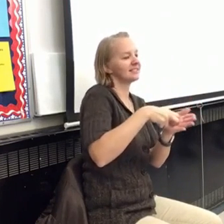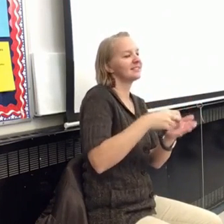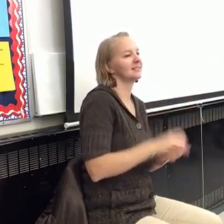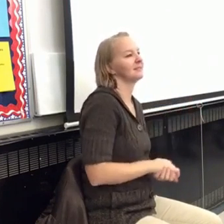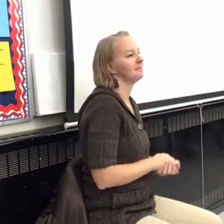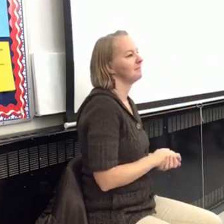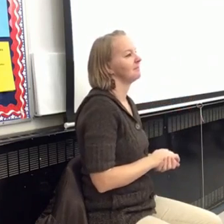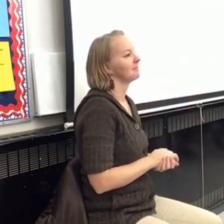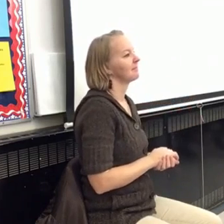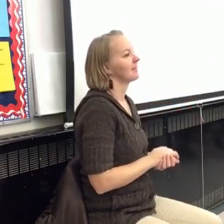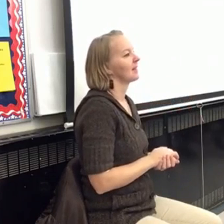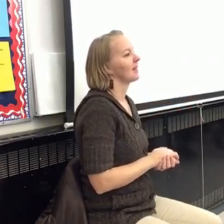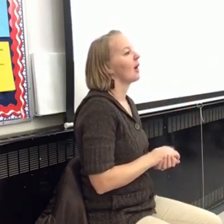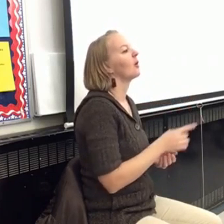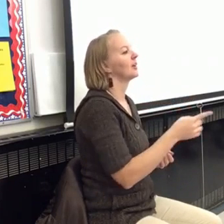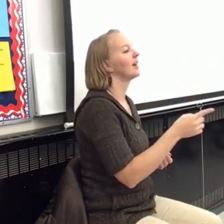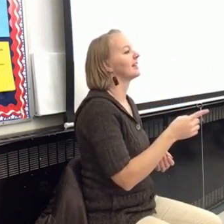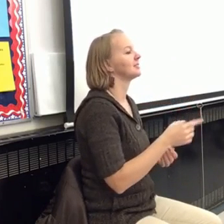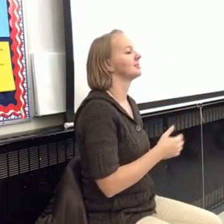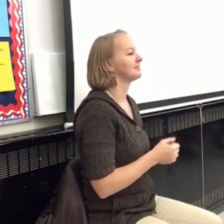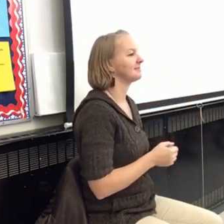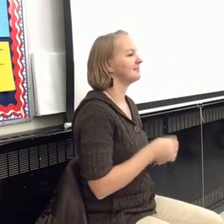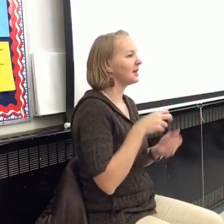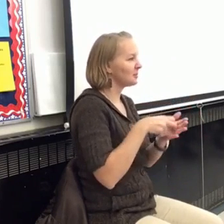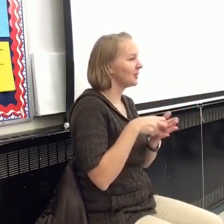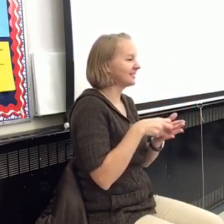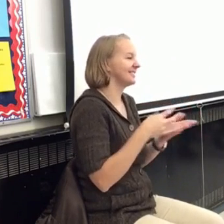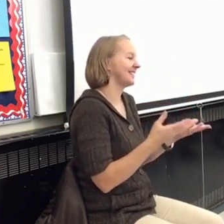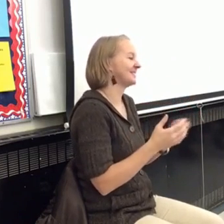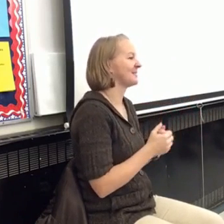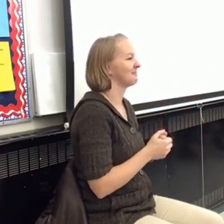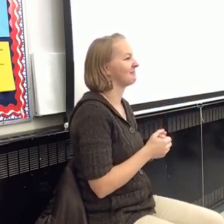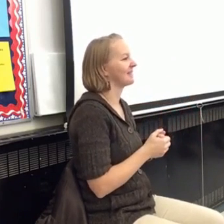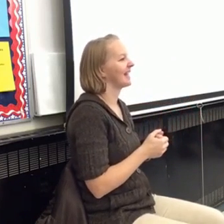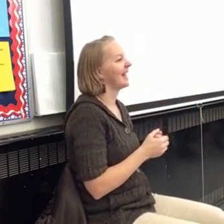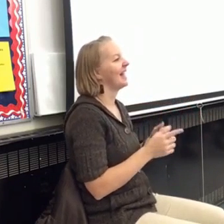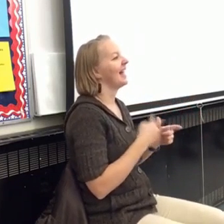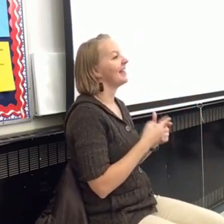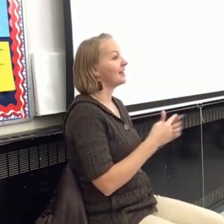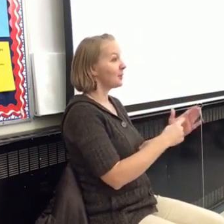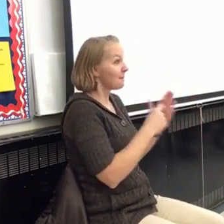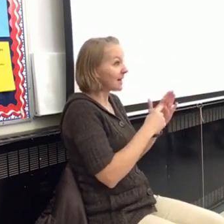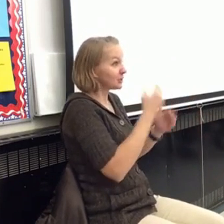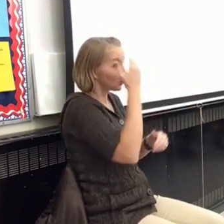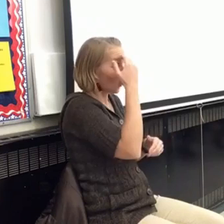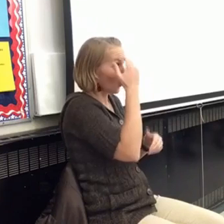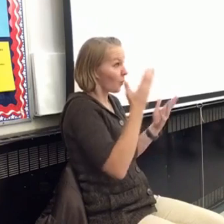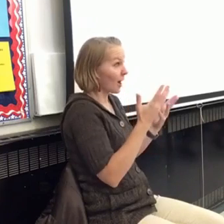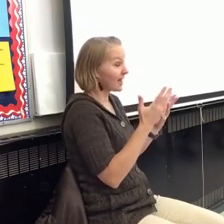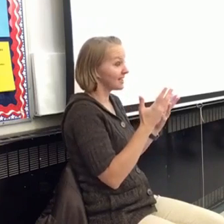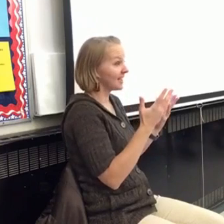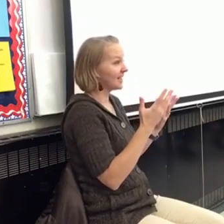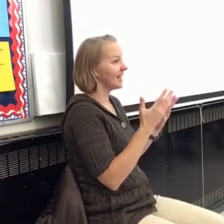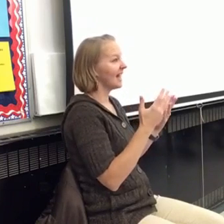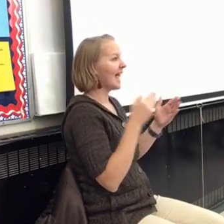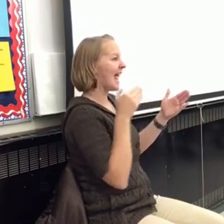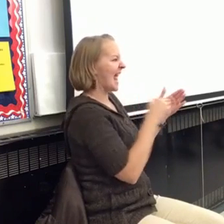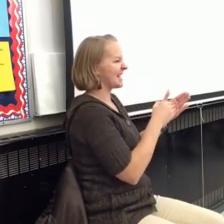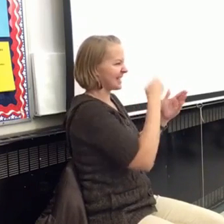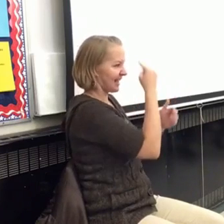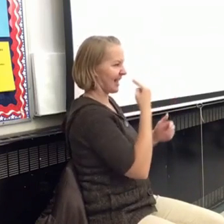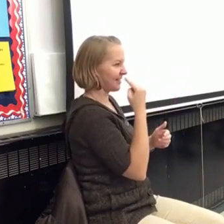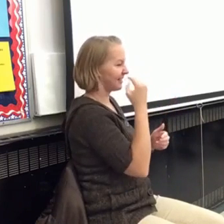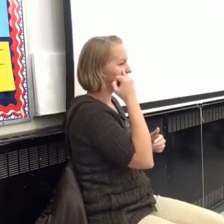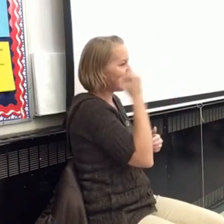and then highlight and star that. That is a must know. It is actually a key concept, is the rise of anti-Catholic sentiments in